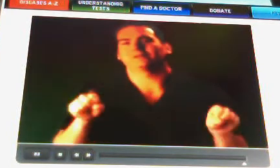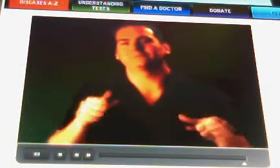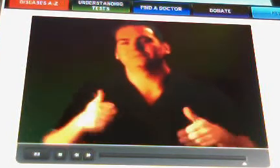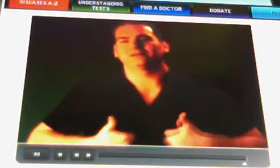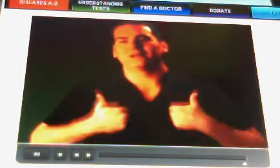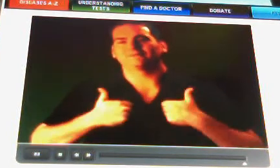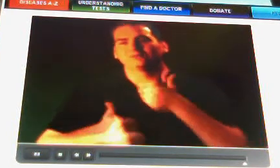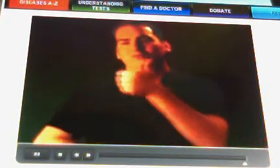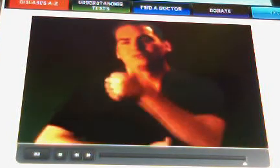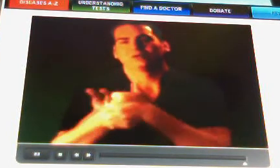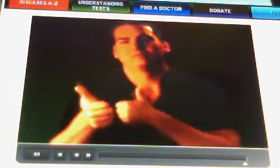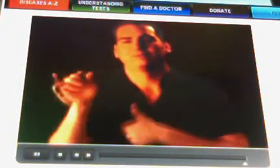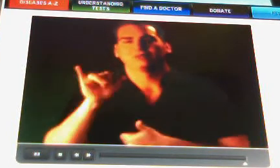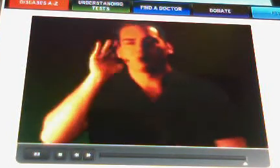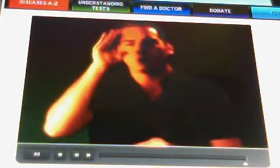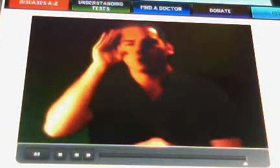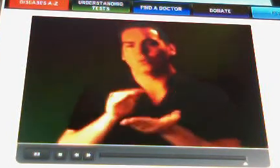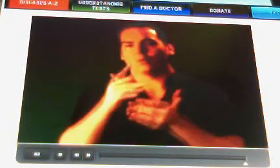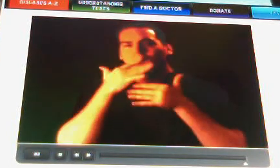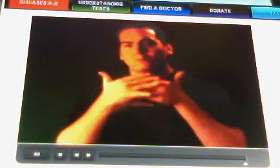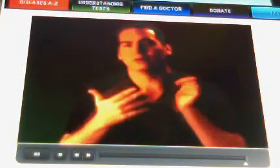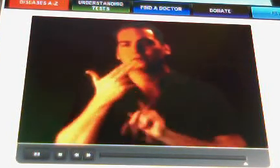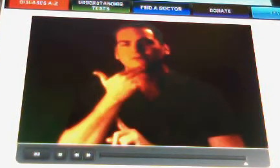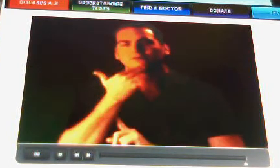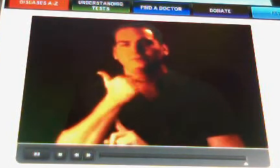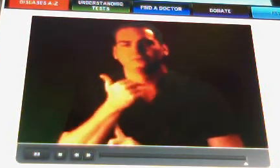This will help you keep control of your diabetes